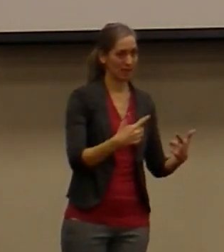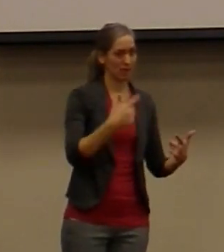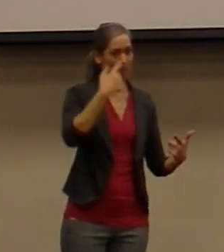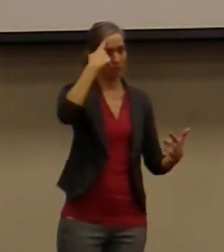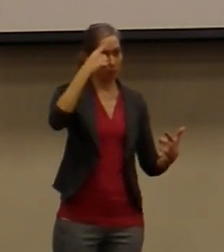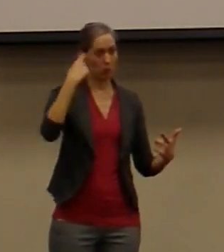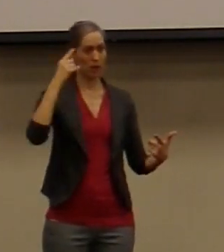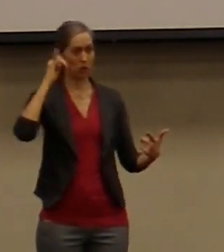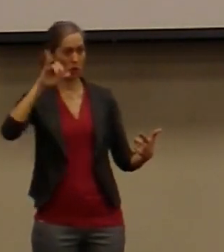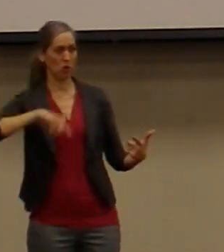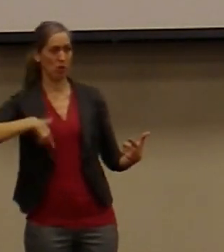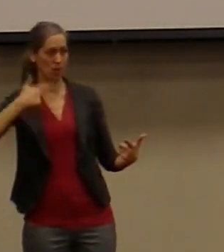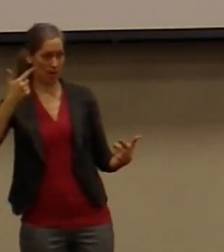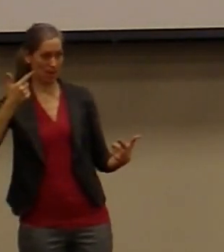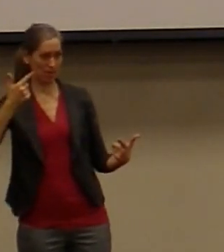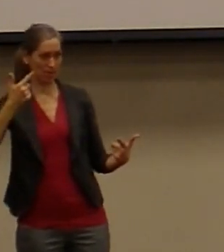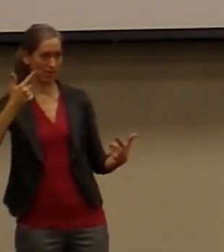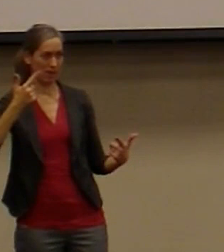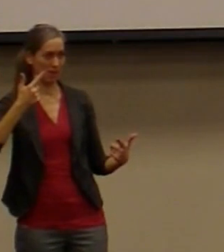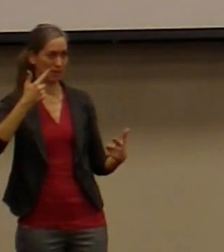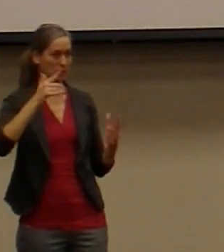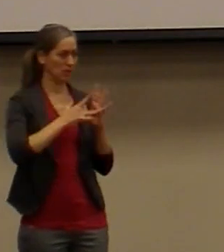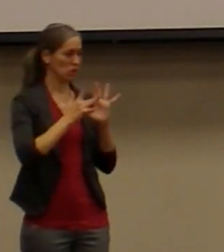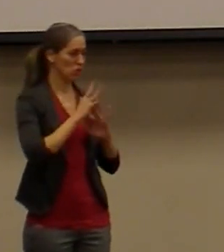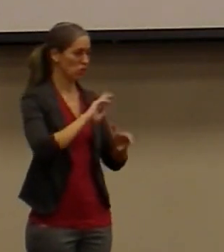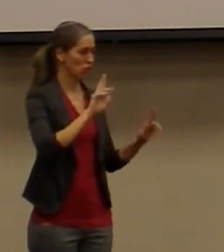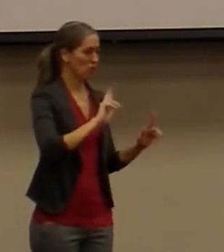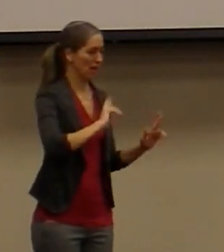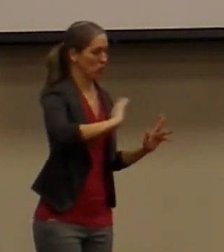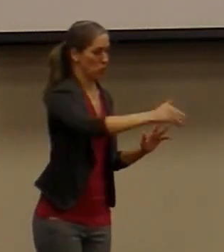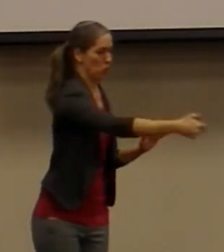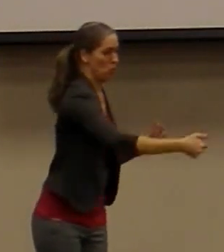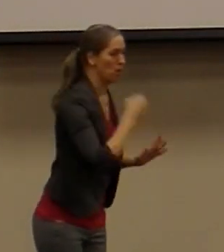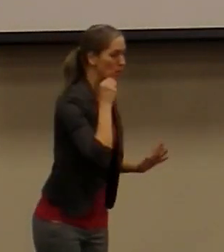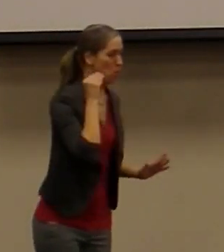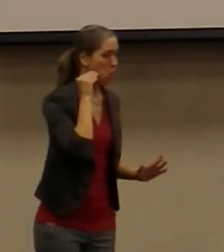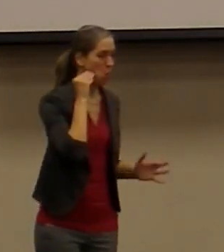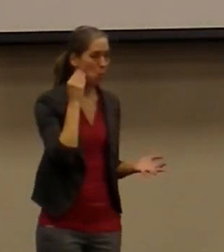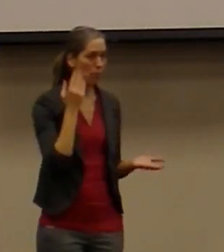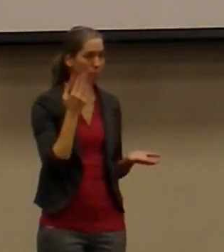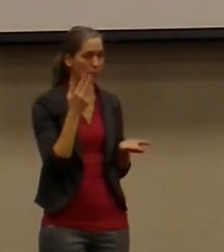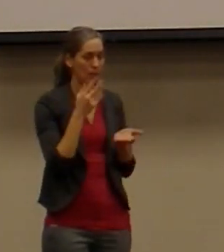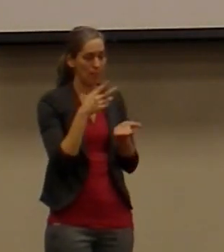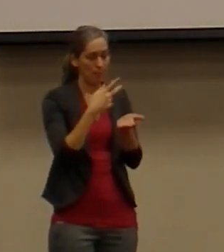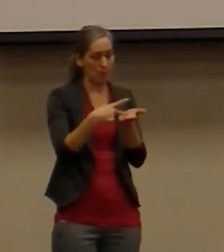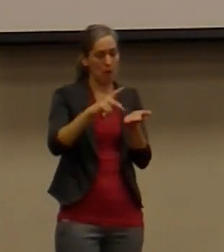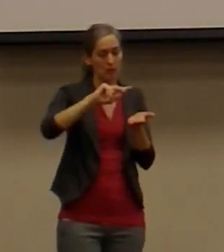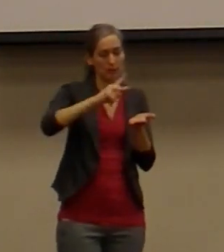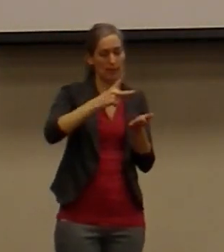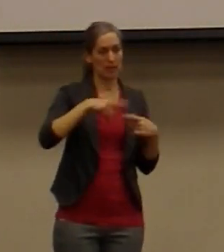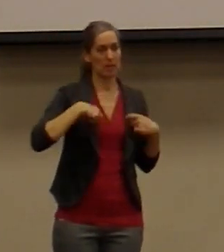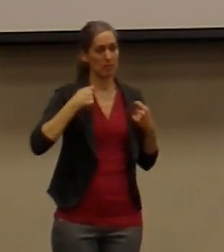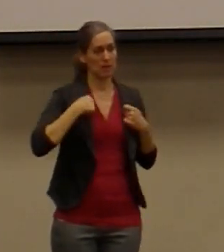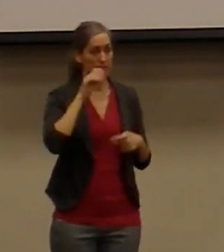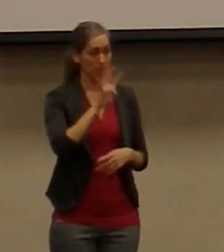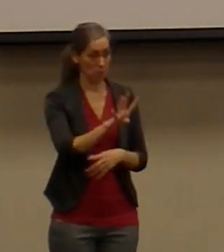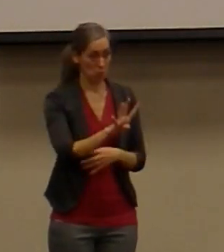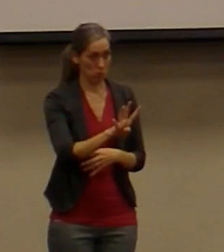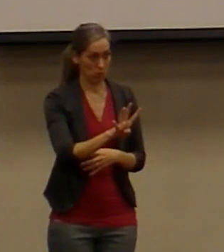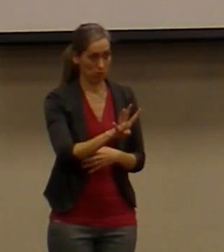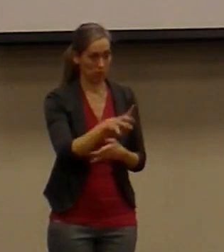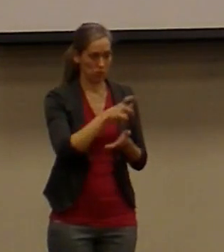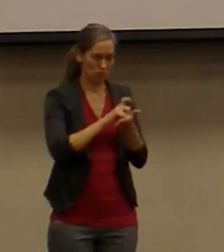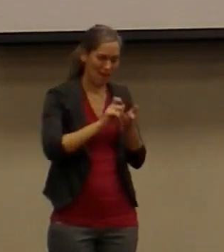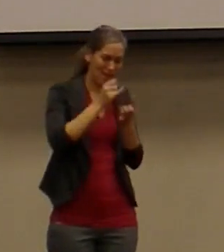And he's about to welcome another one home. Or even the Apostle Paul in 2 Timothy chapter 4, as he's writing